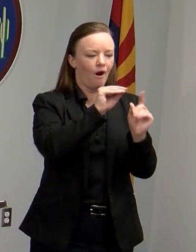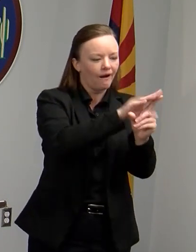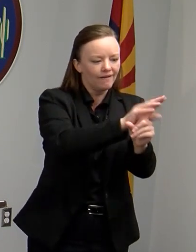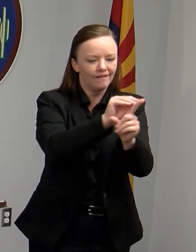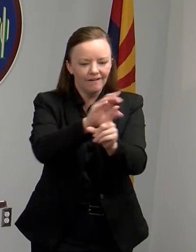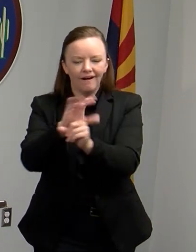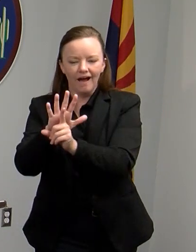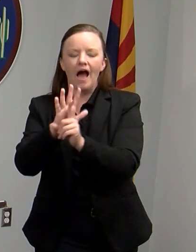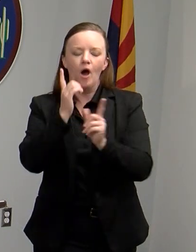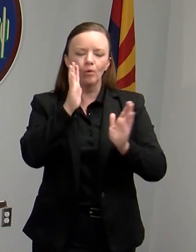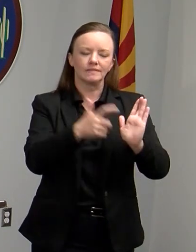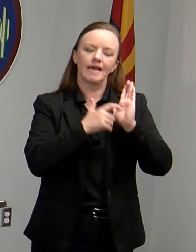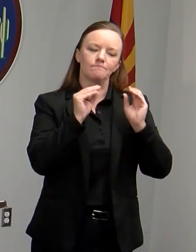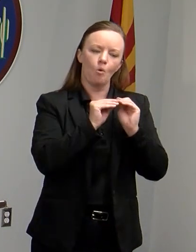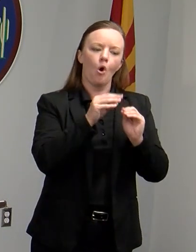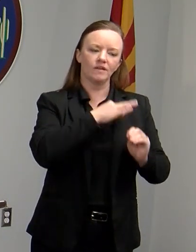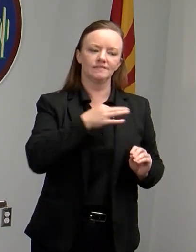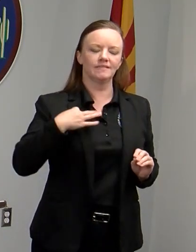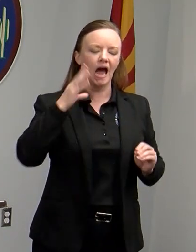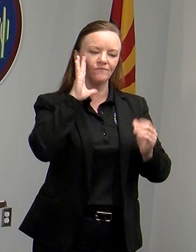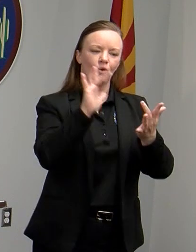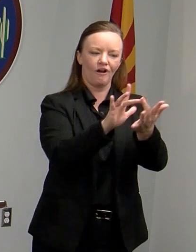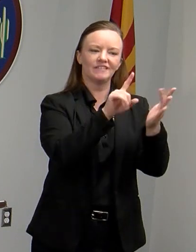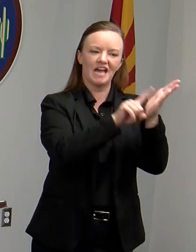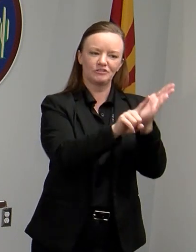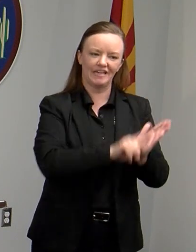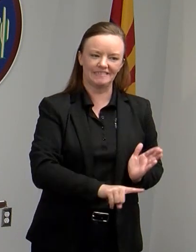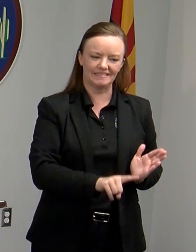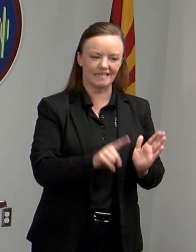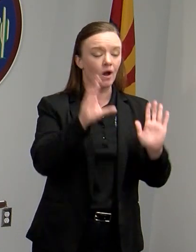of the contact tracing. And we hope to have